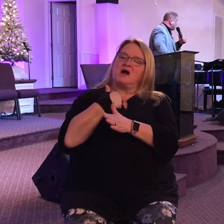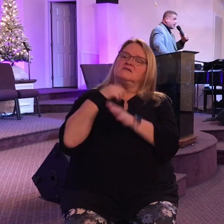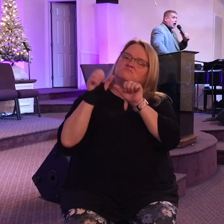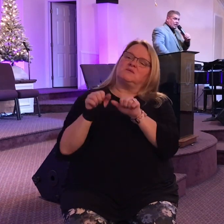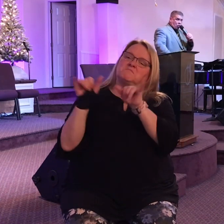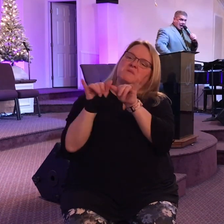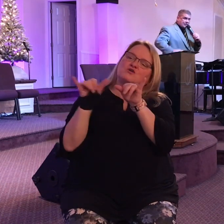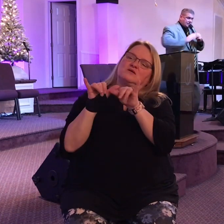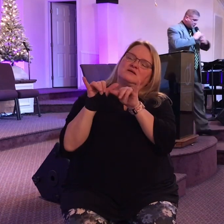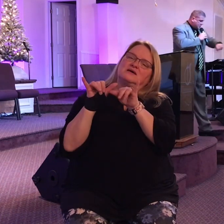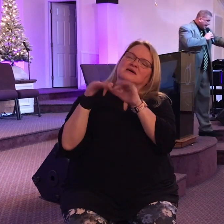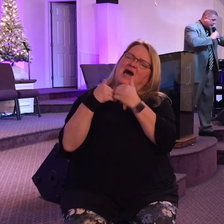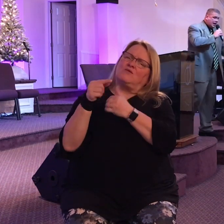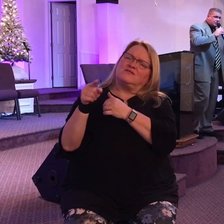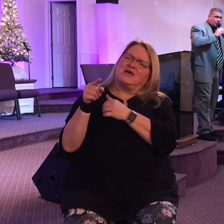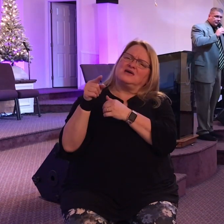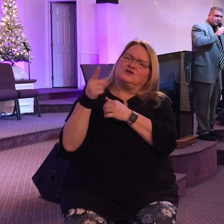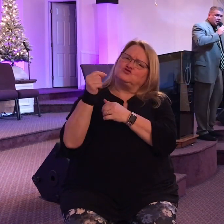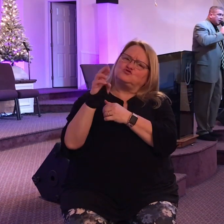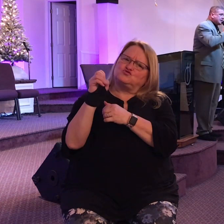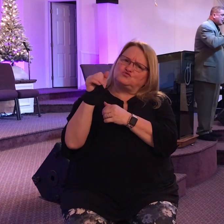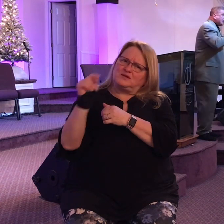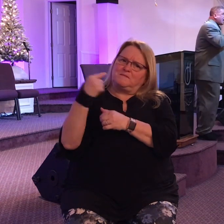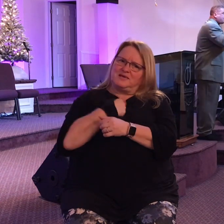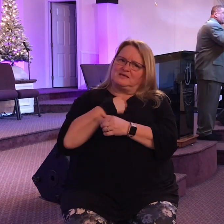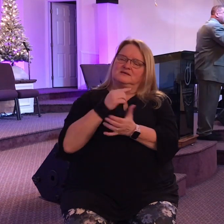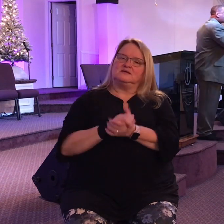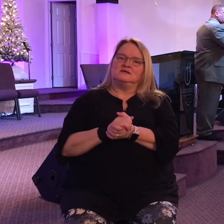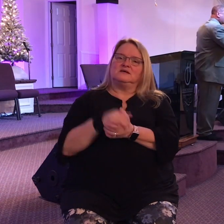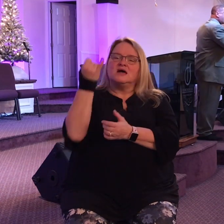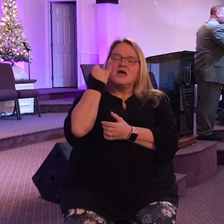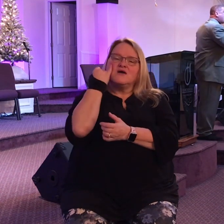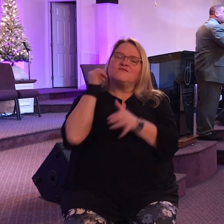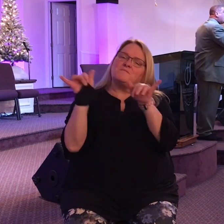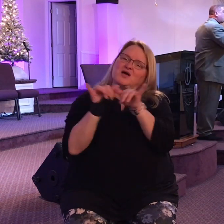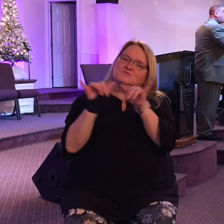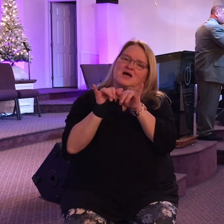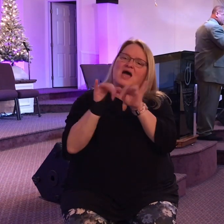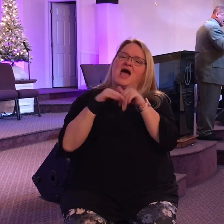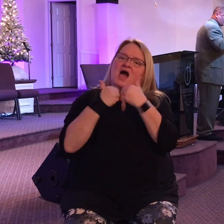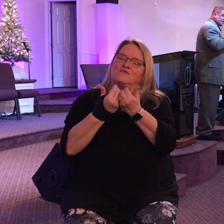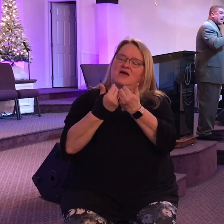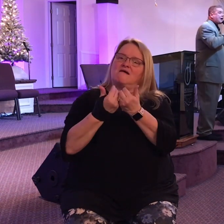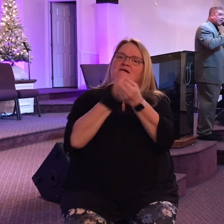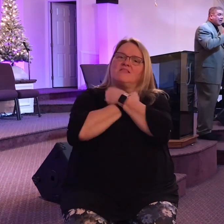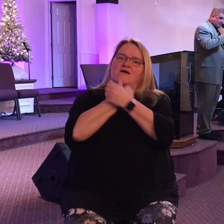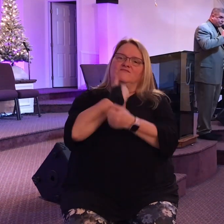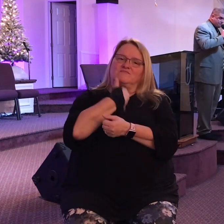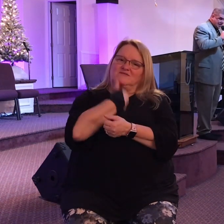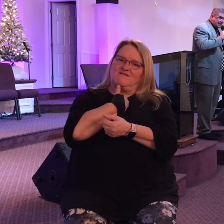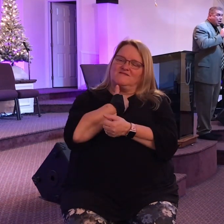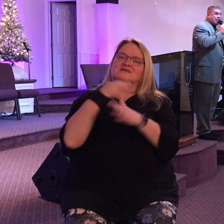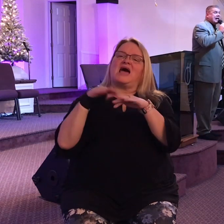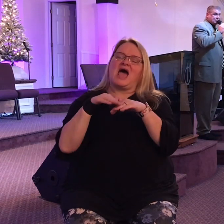help me? Y'all getting quiet because it's the 9 o'clock service? Listen, if the measurement of how they love themselves is how they